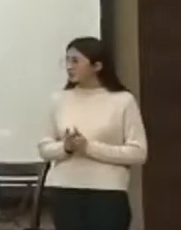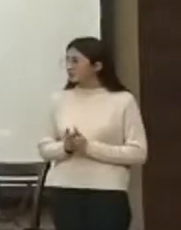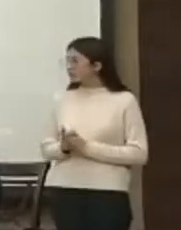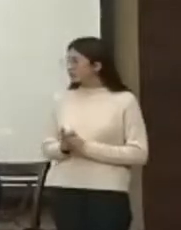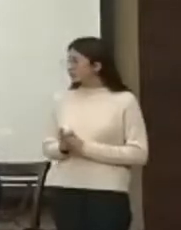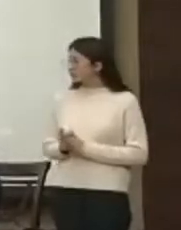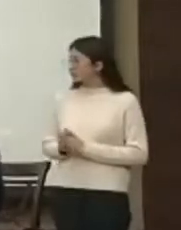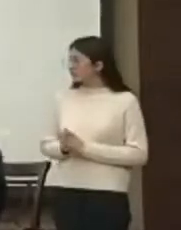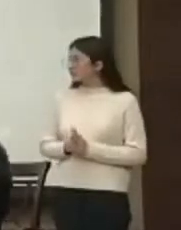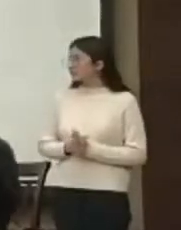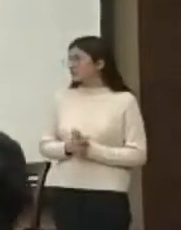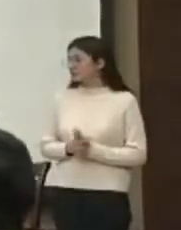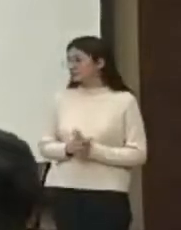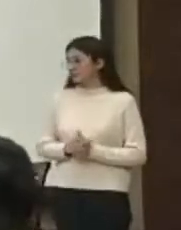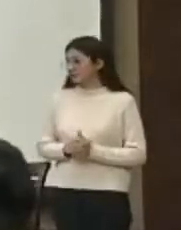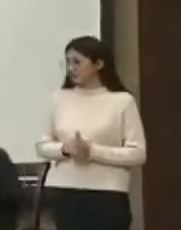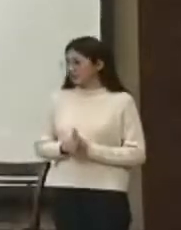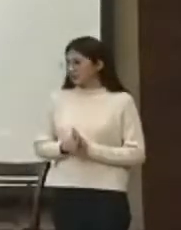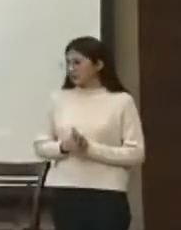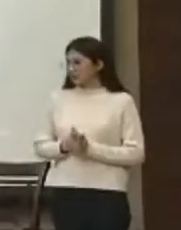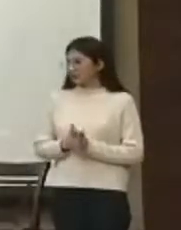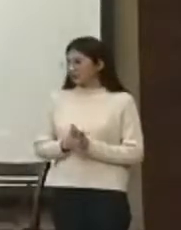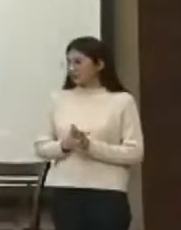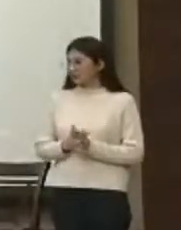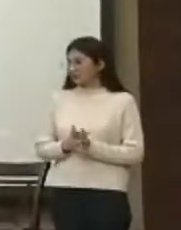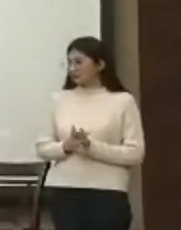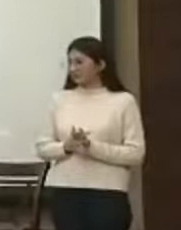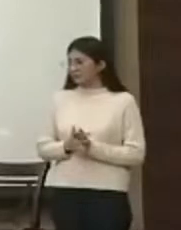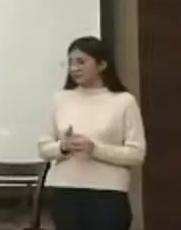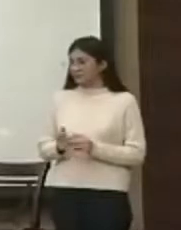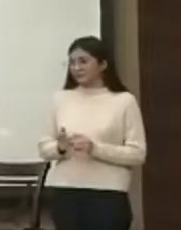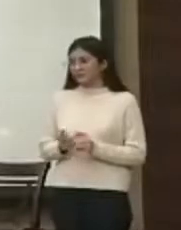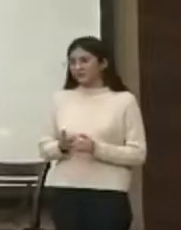Great. One is me. So, no problem.